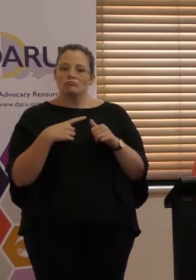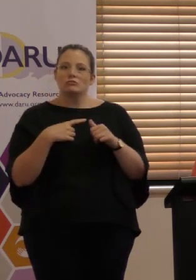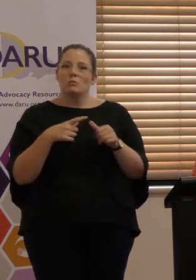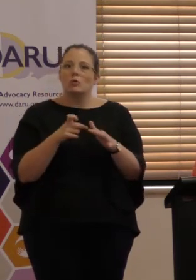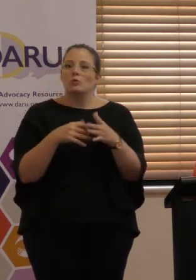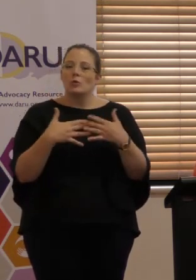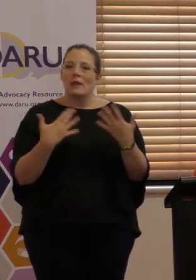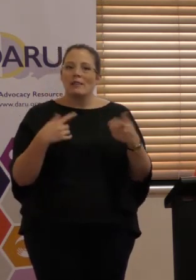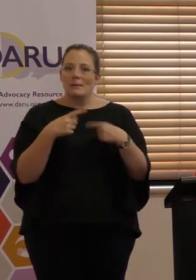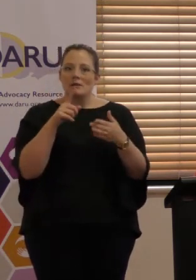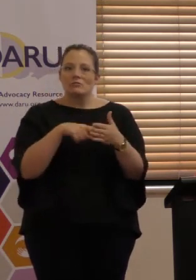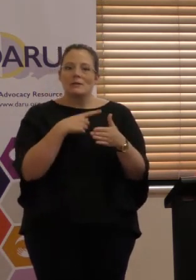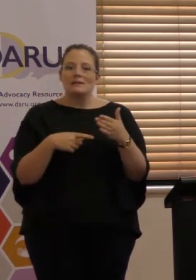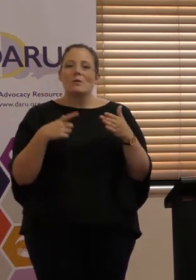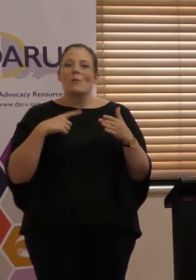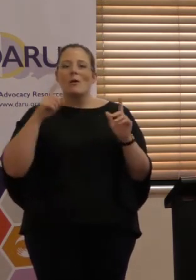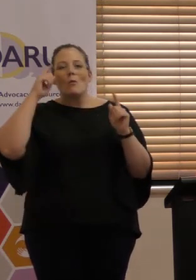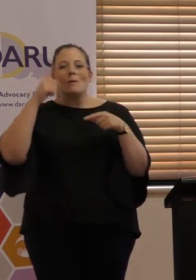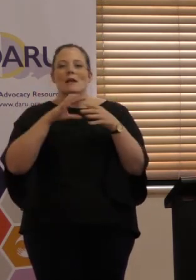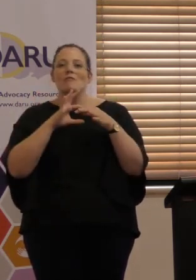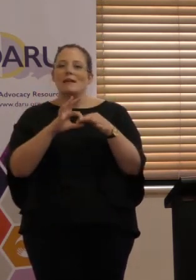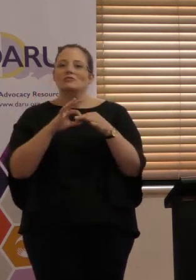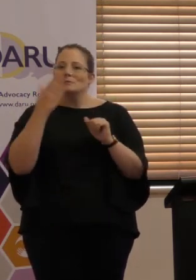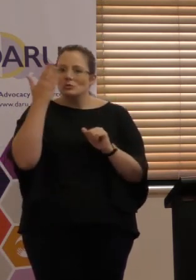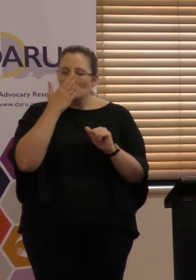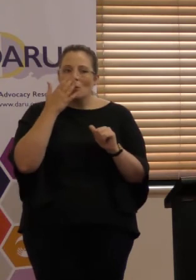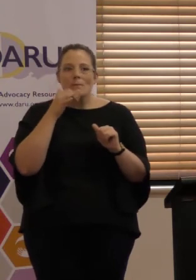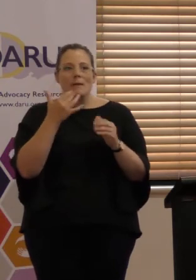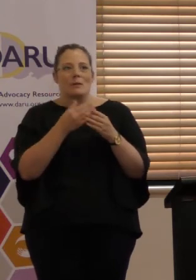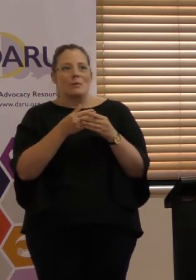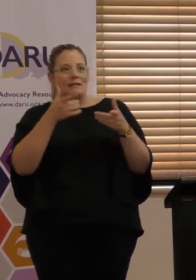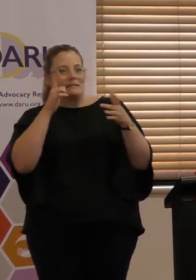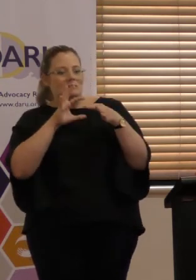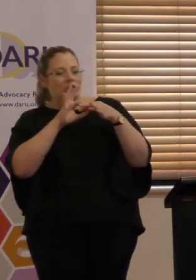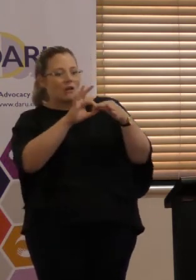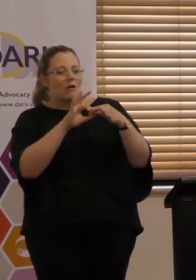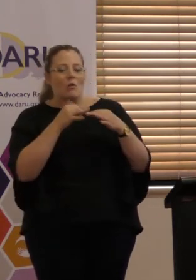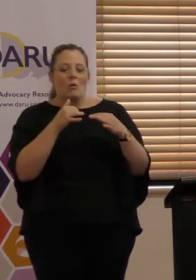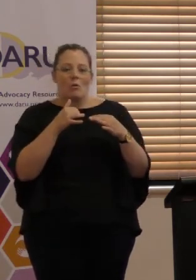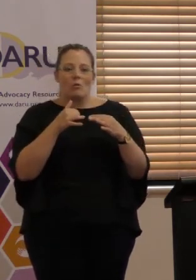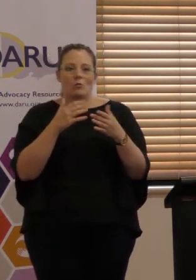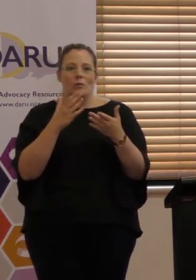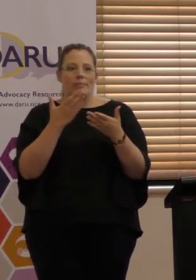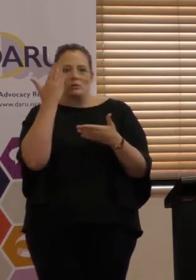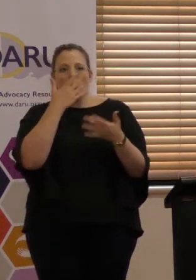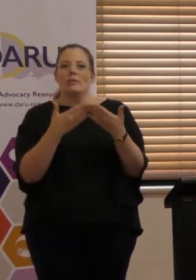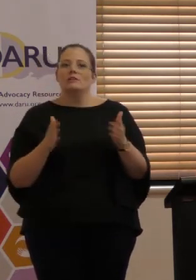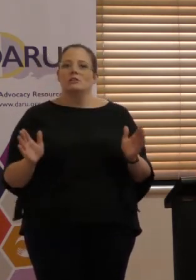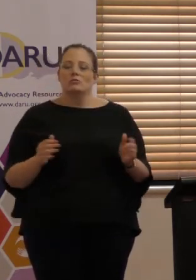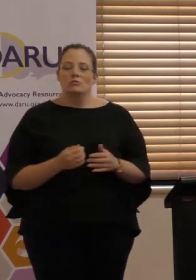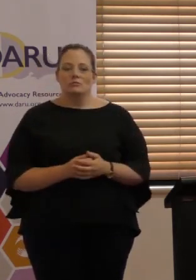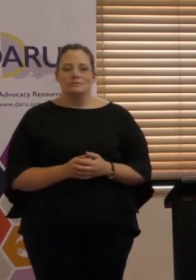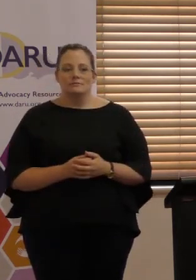about relationships at school. So whether that's relationships with their teachers, whether that's relationships with the school overall, or whether